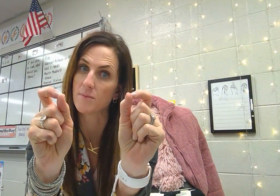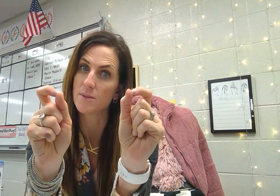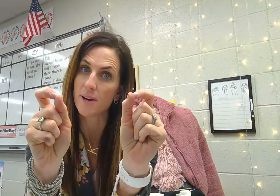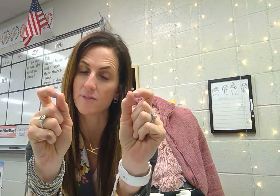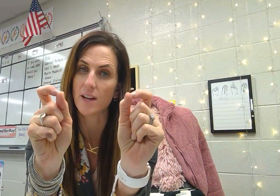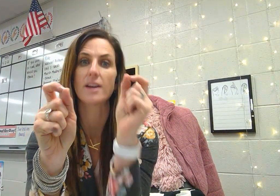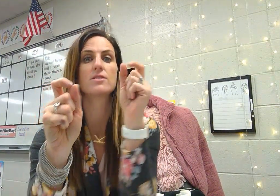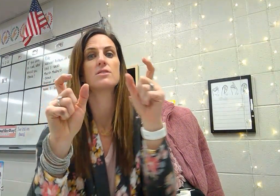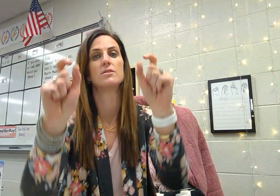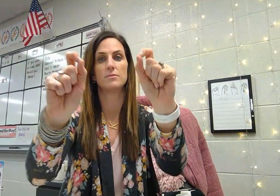a modified X.